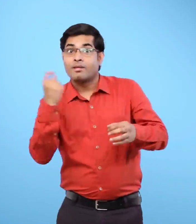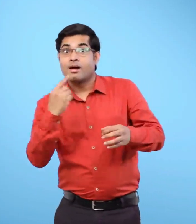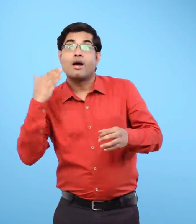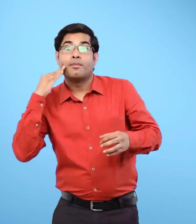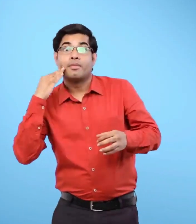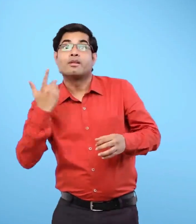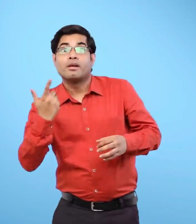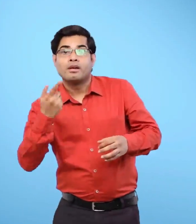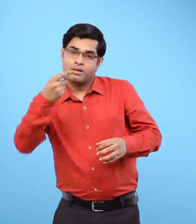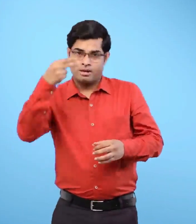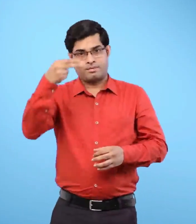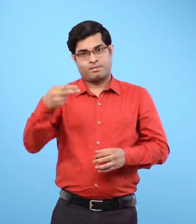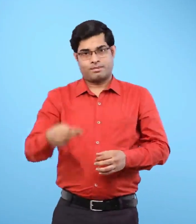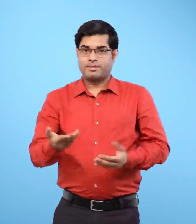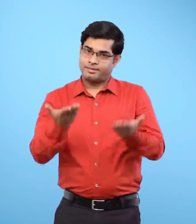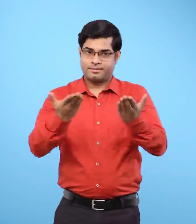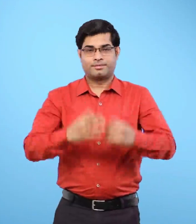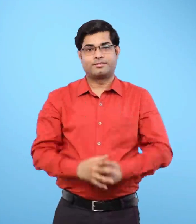comes in the 5 rows of column 2.